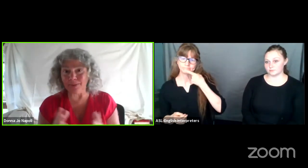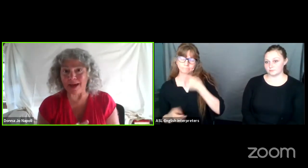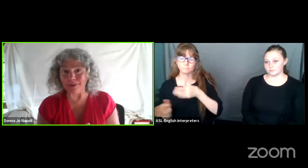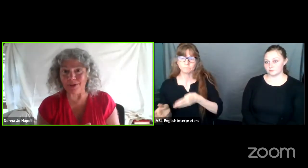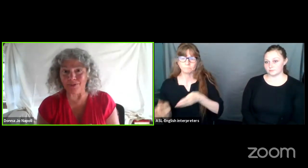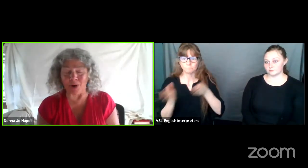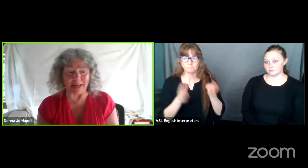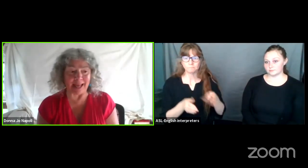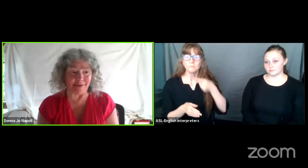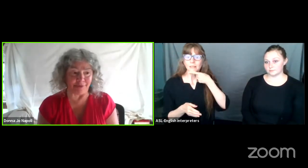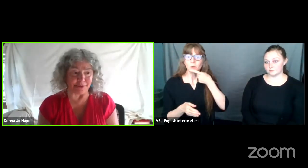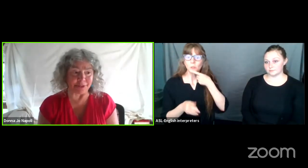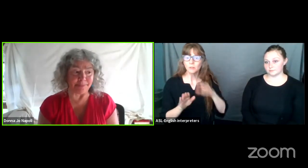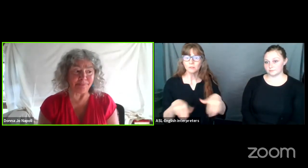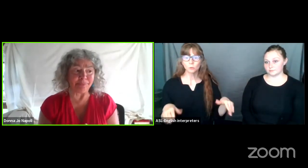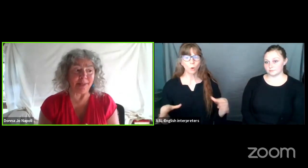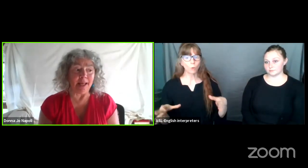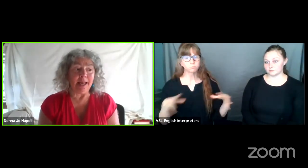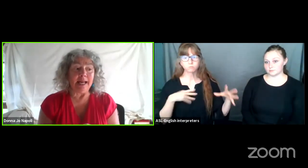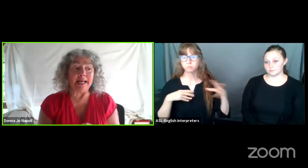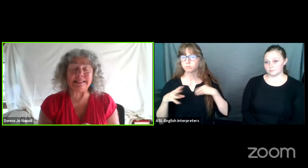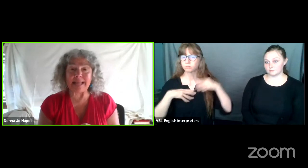acquire it without heroic effort.